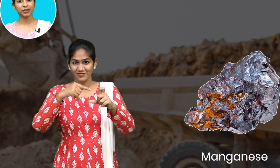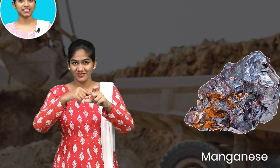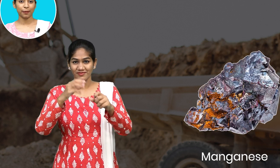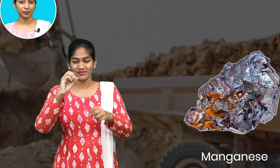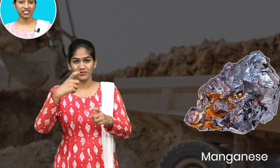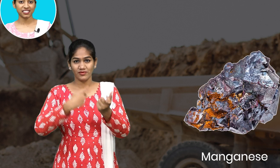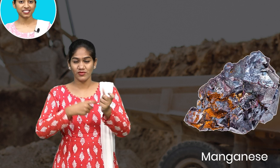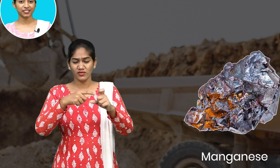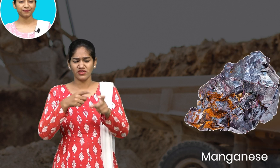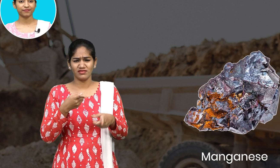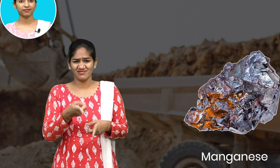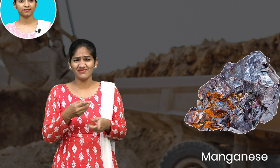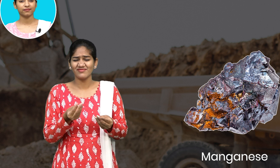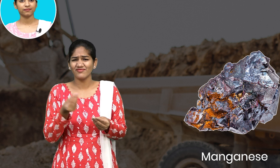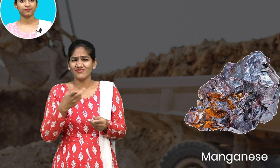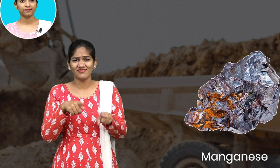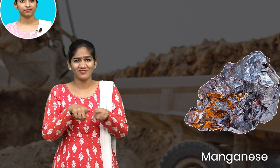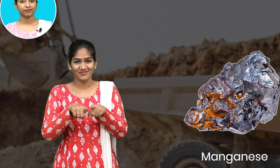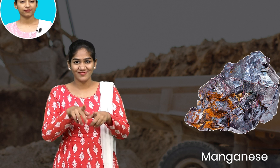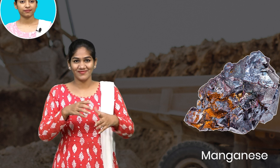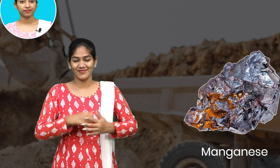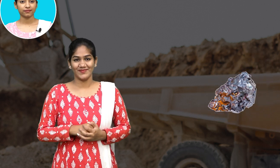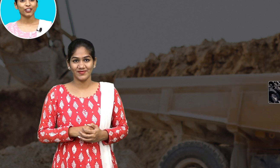are some examples.